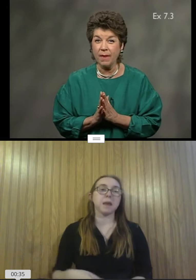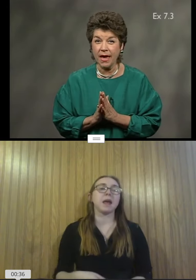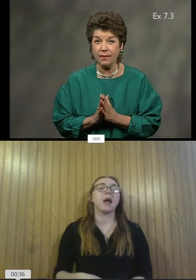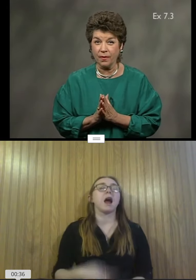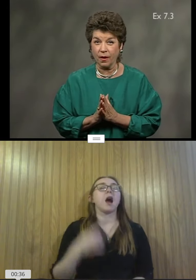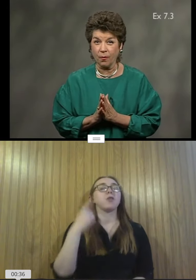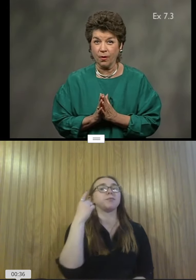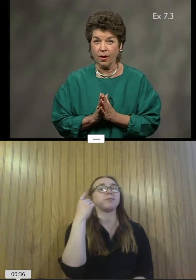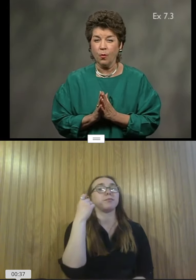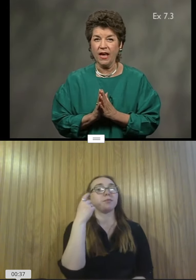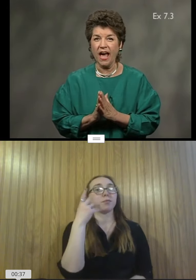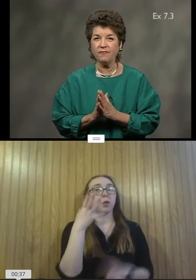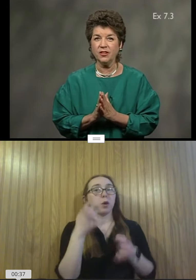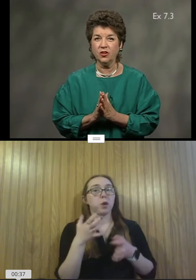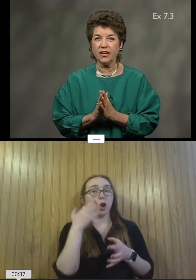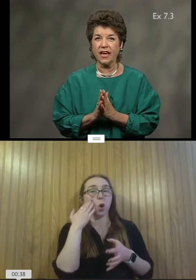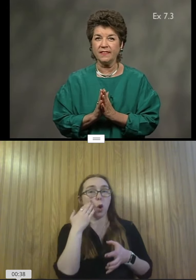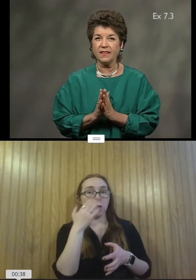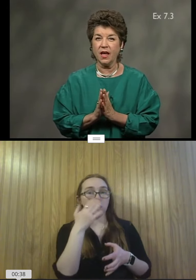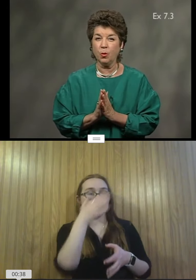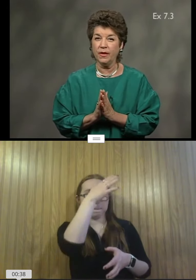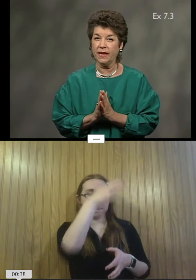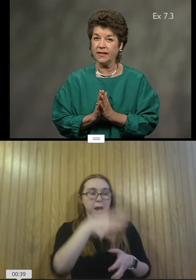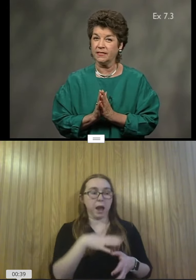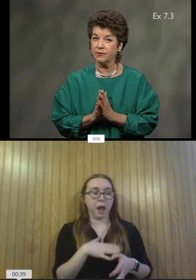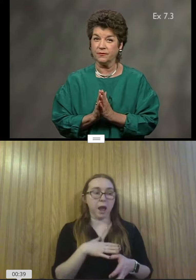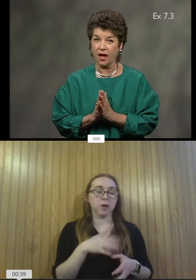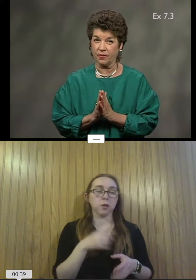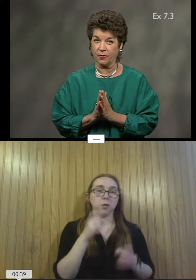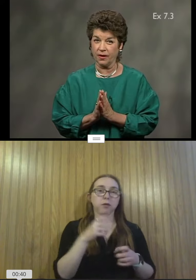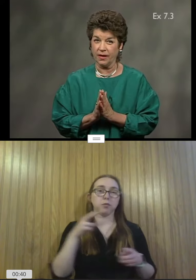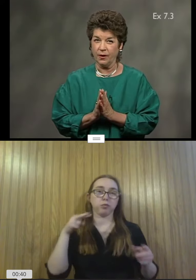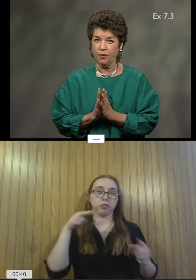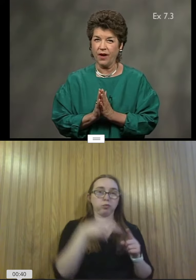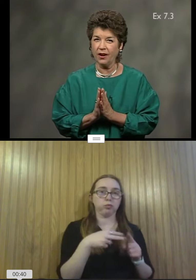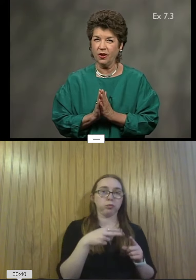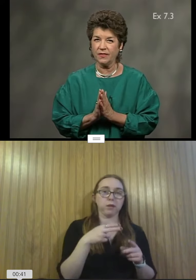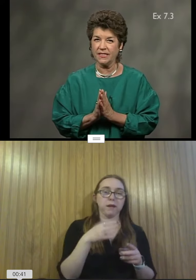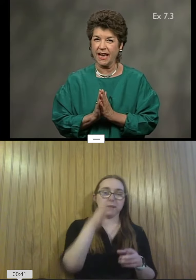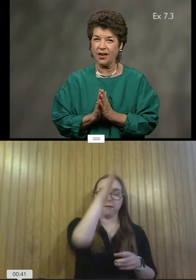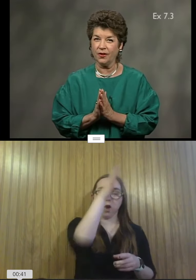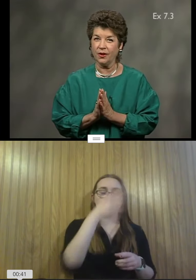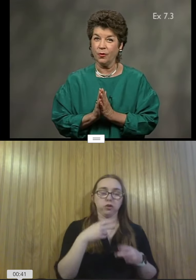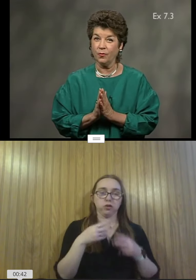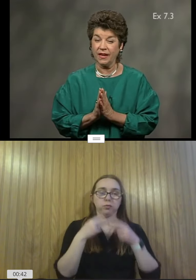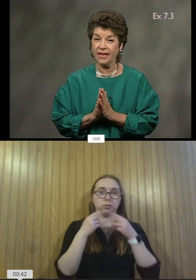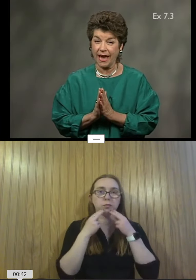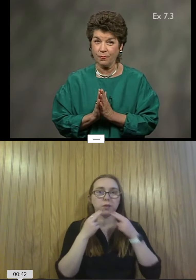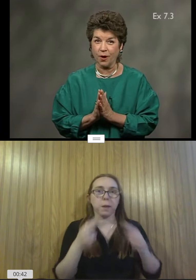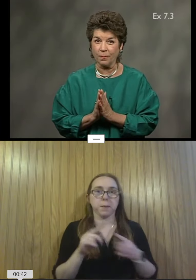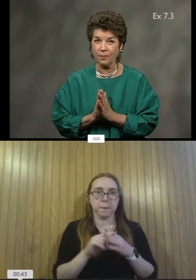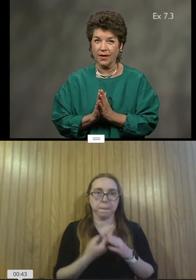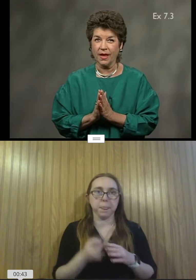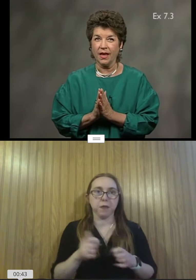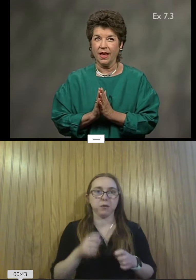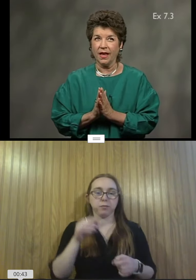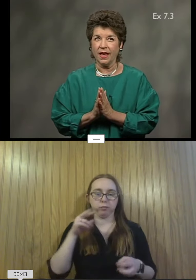understand the man, though, we have to look at the humble beginnings of his father. We've got to look at the town that he came